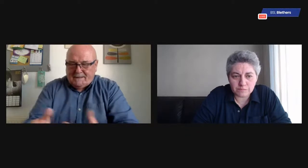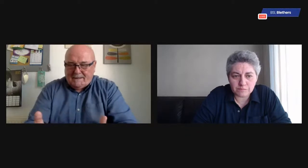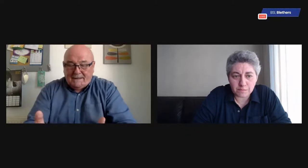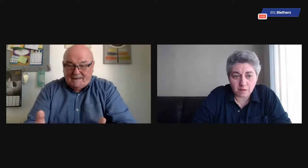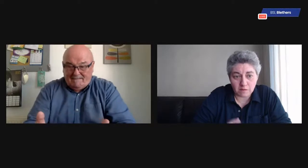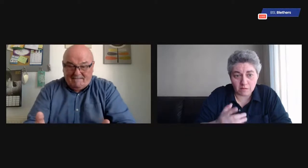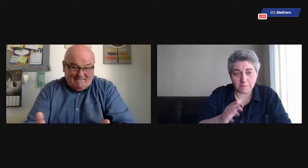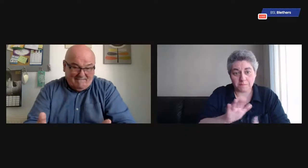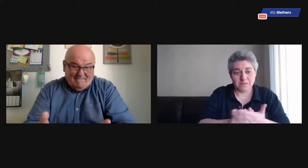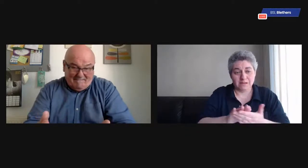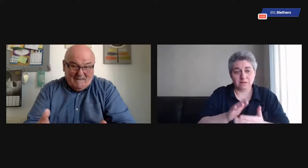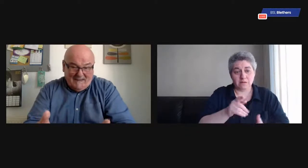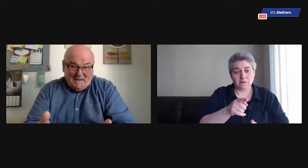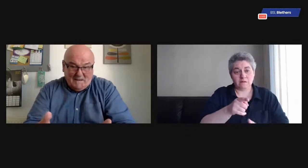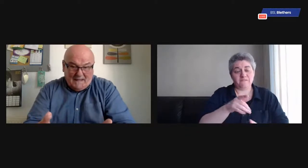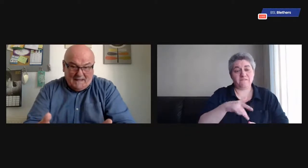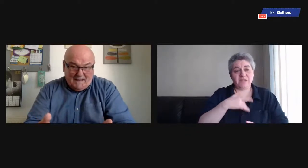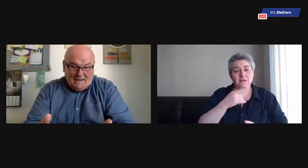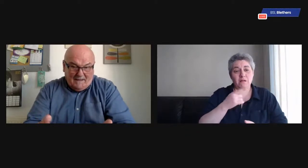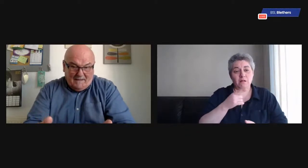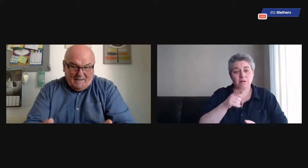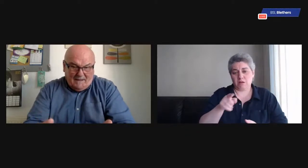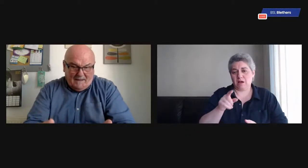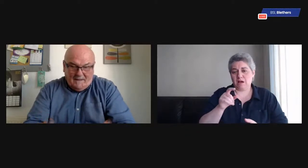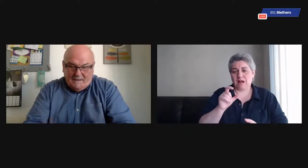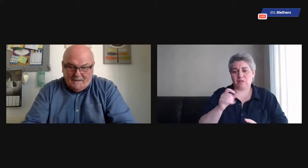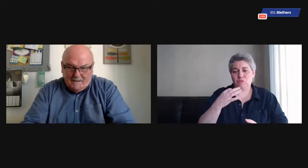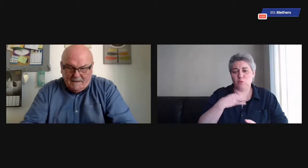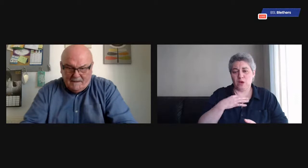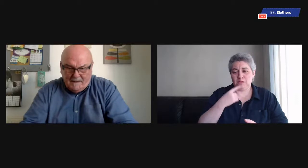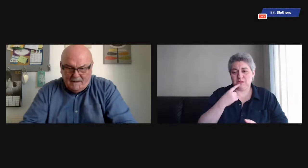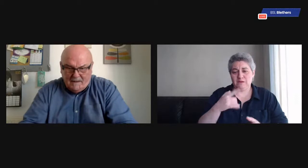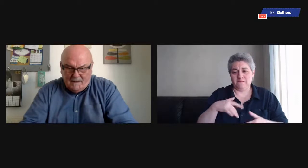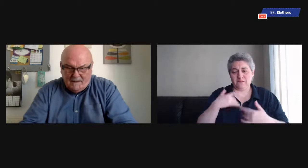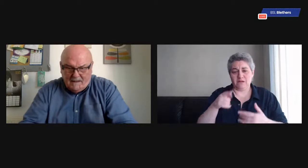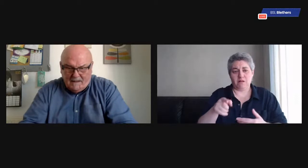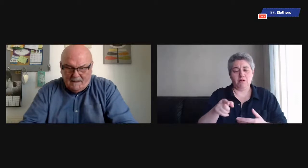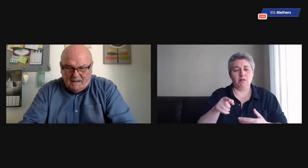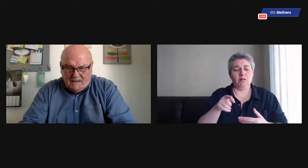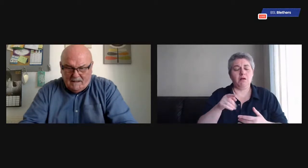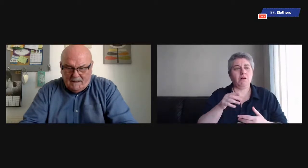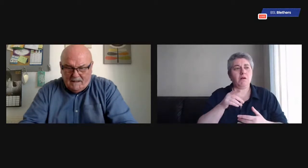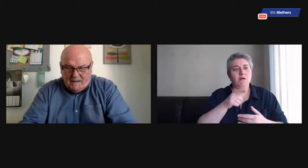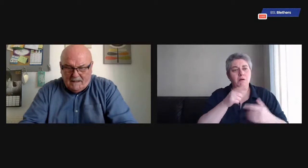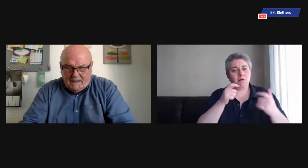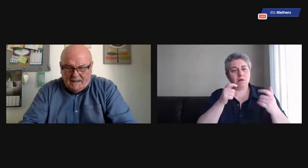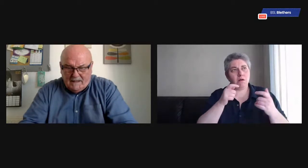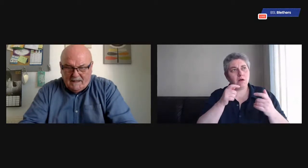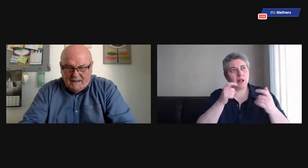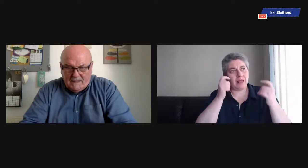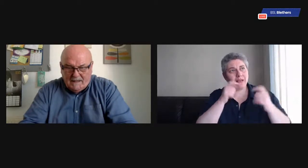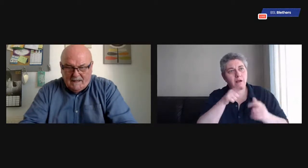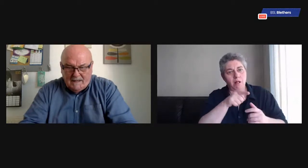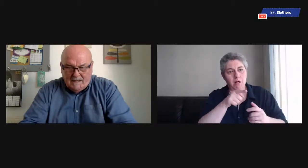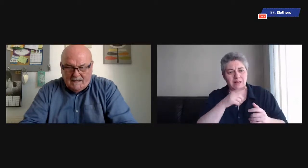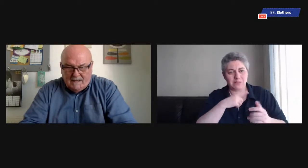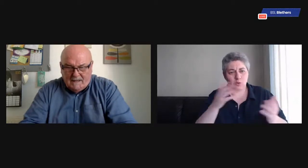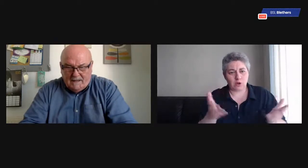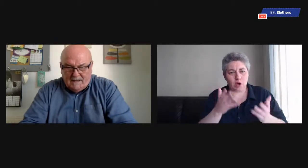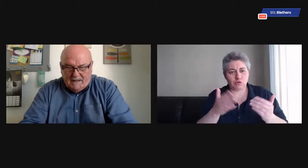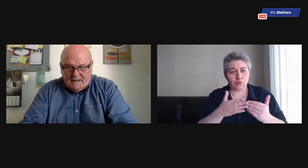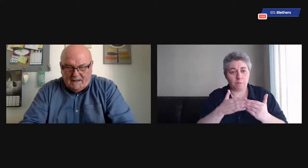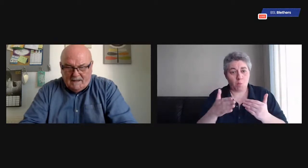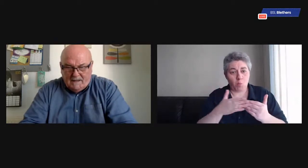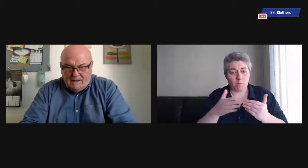allowed to go and do the job in court. So I suppose Catherine's question